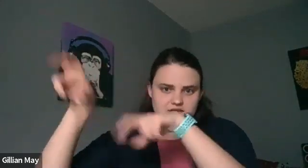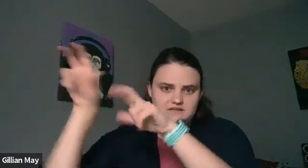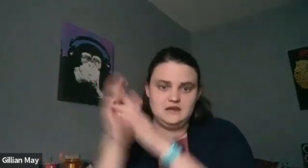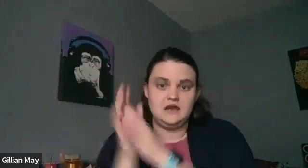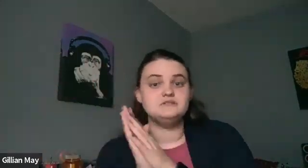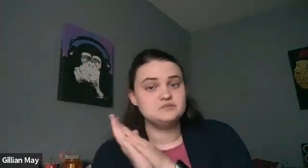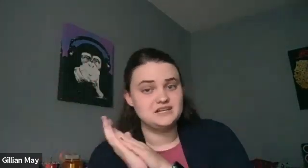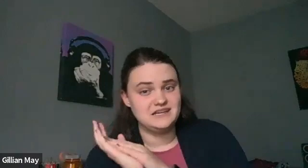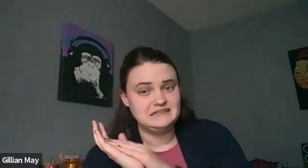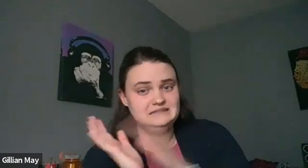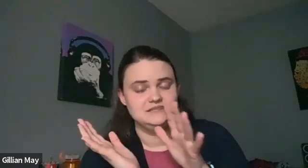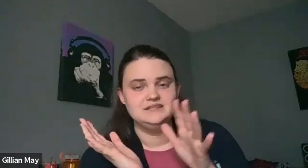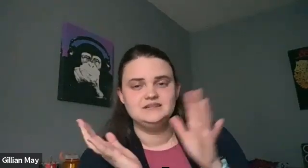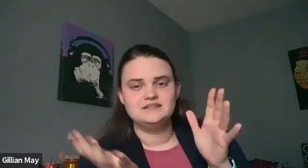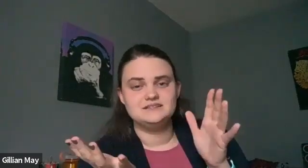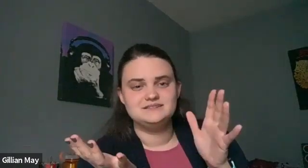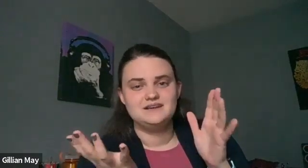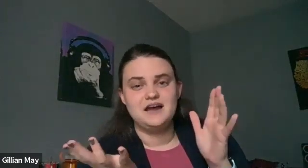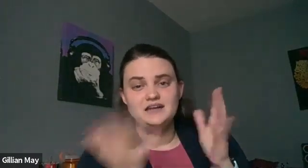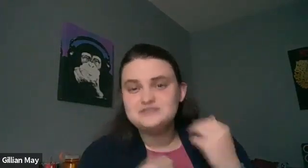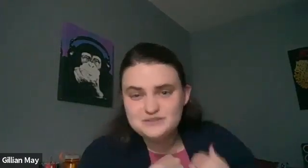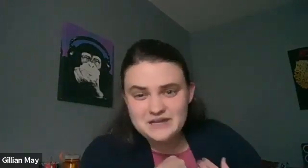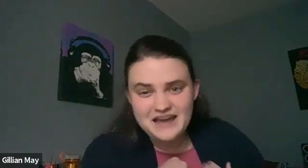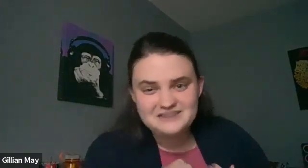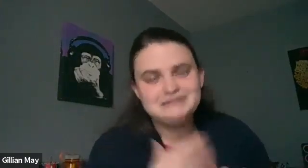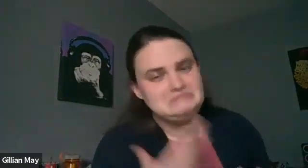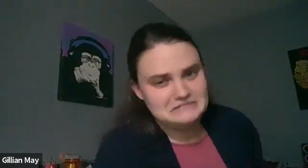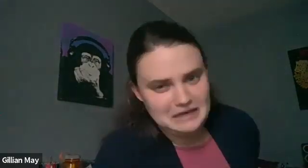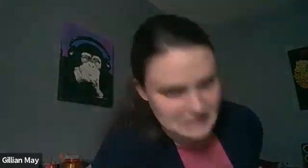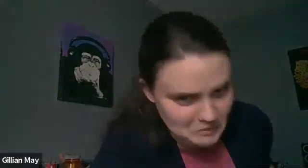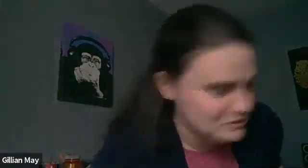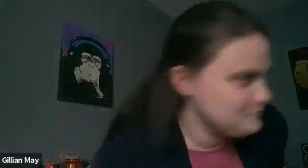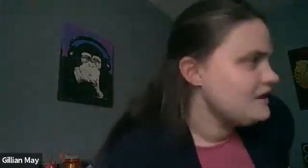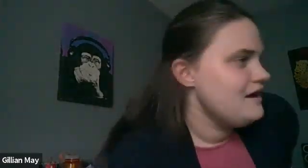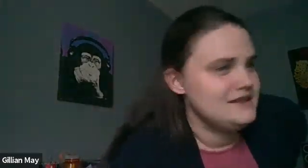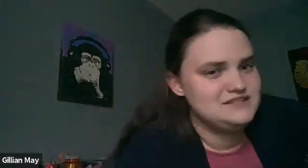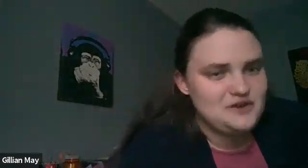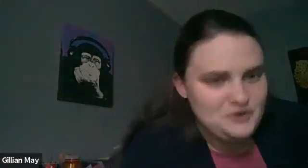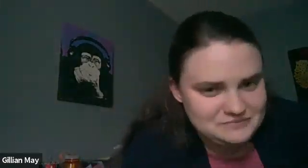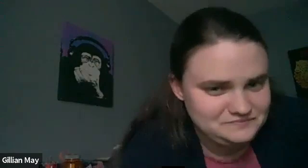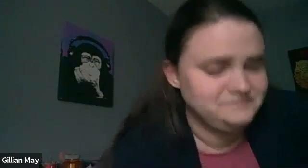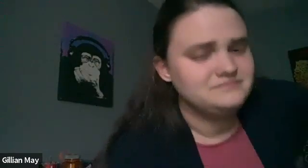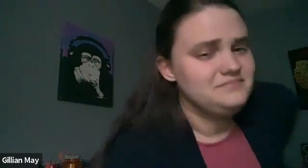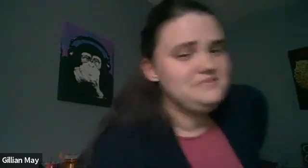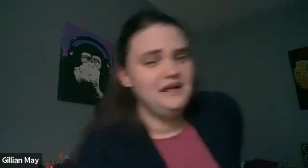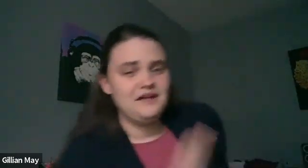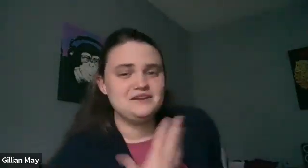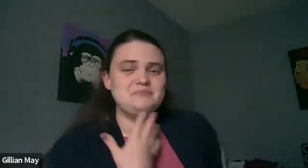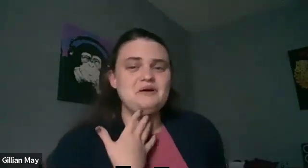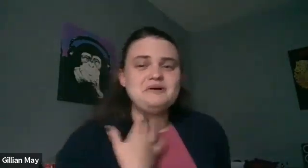Yes. I will double check again because I used to be a hiker, not anymore. And so a lot of people I work